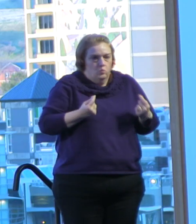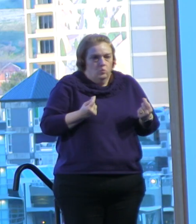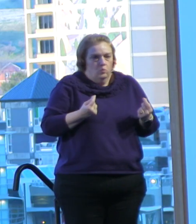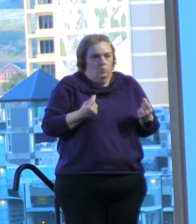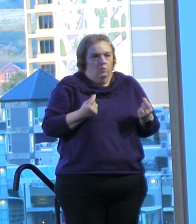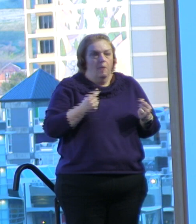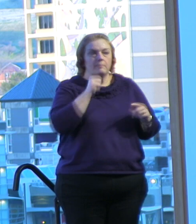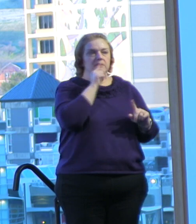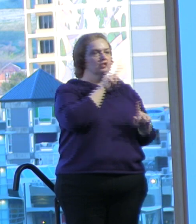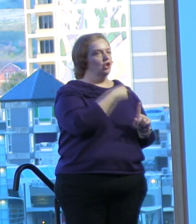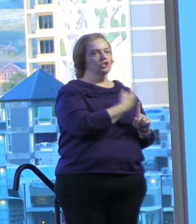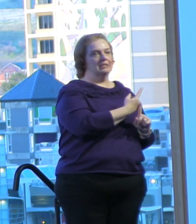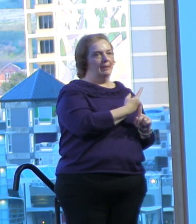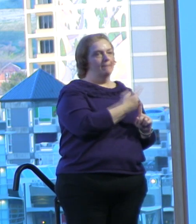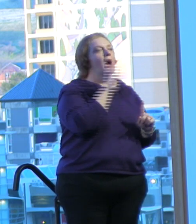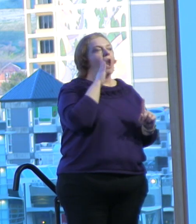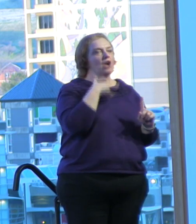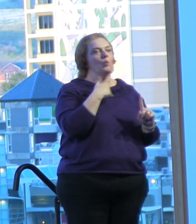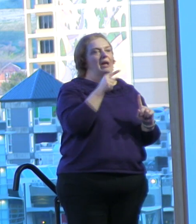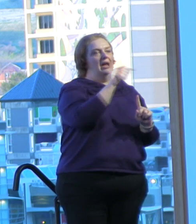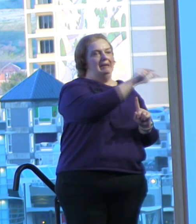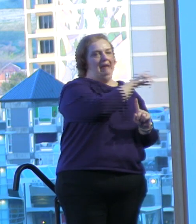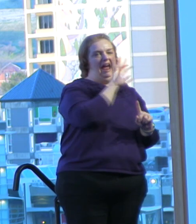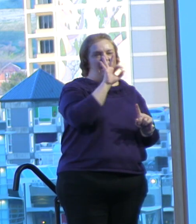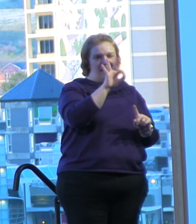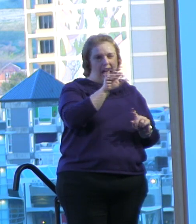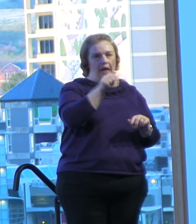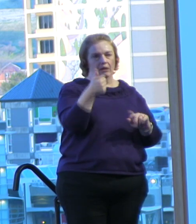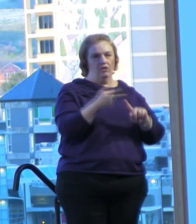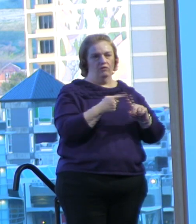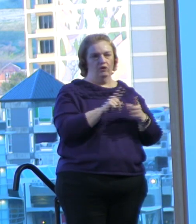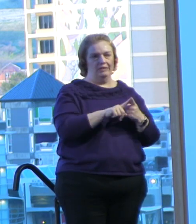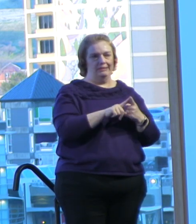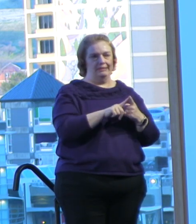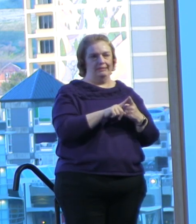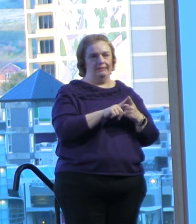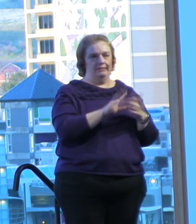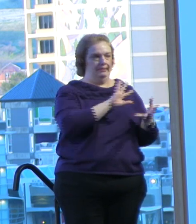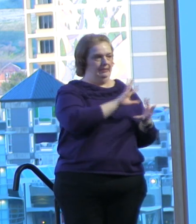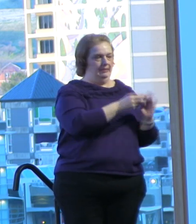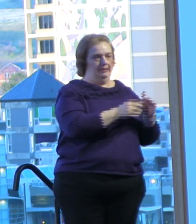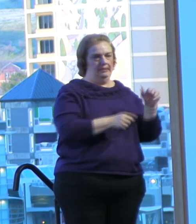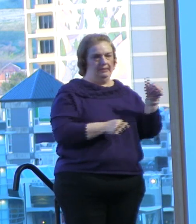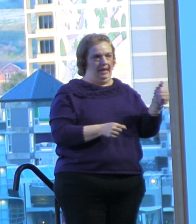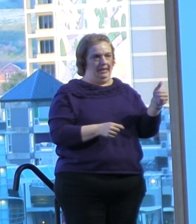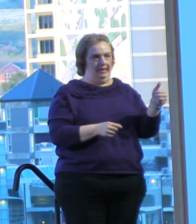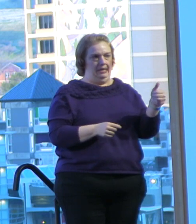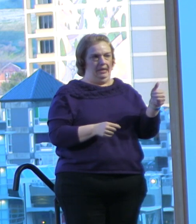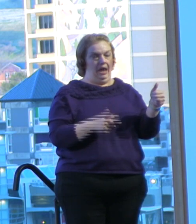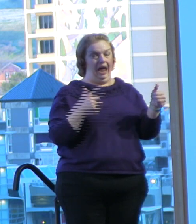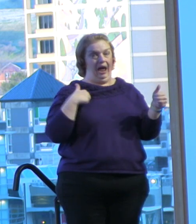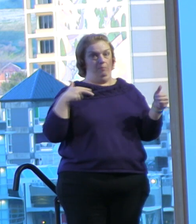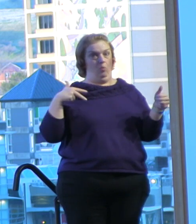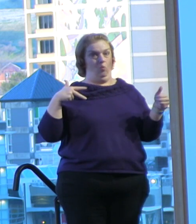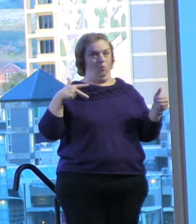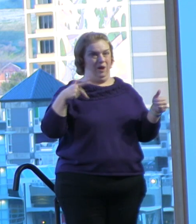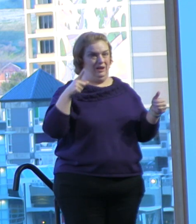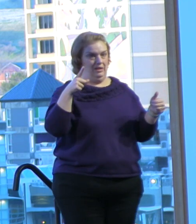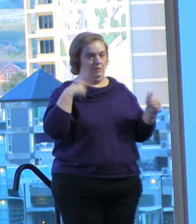just this guy. He had 9 other friends with him. And as I'm walking down this road to get to my